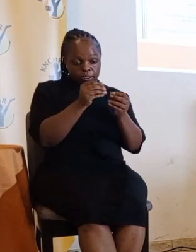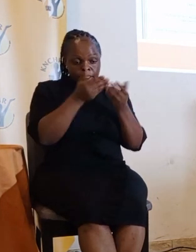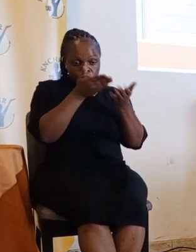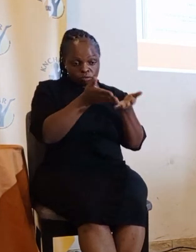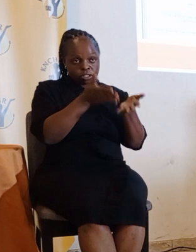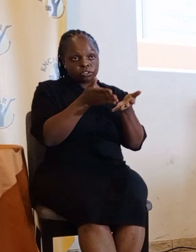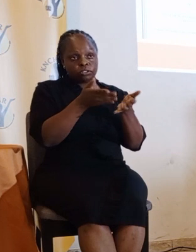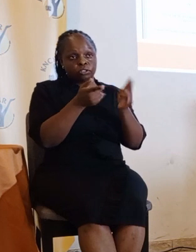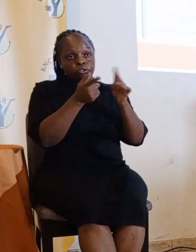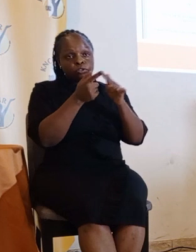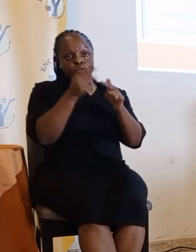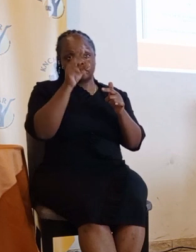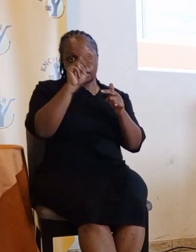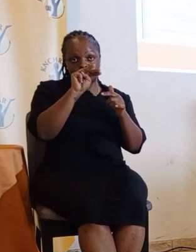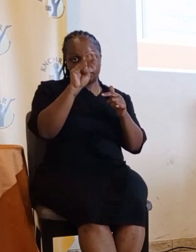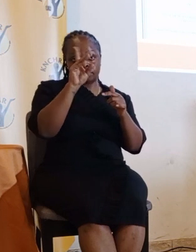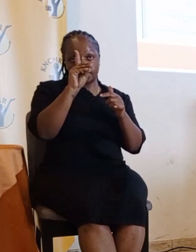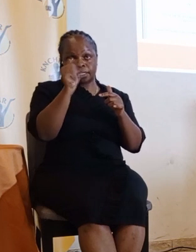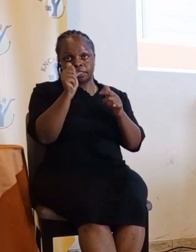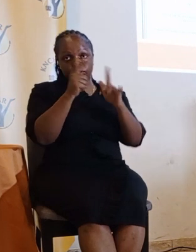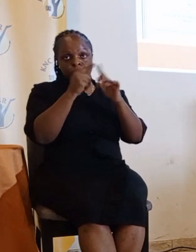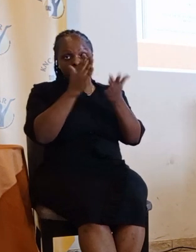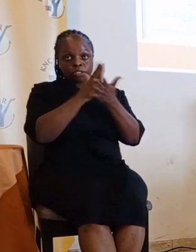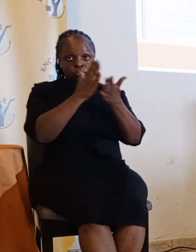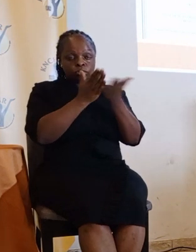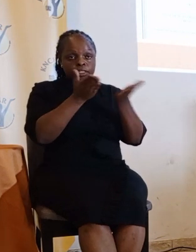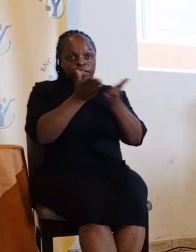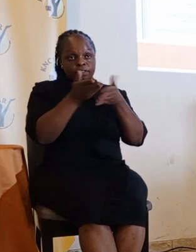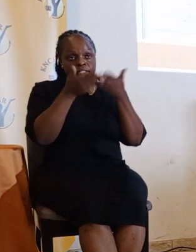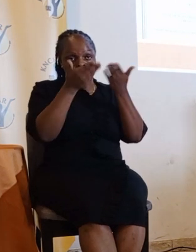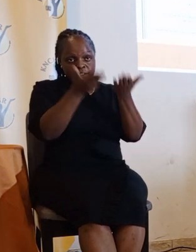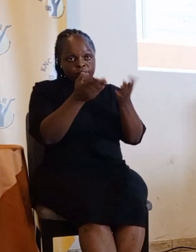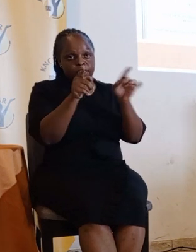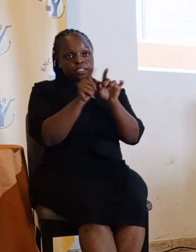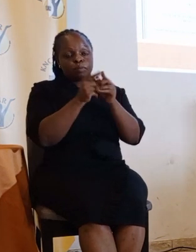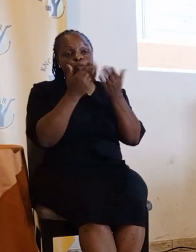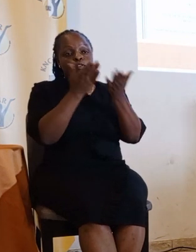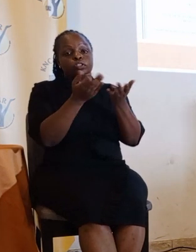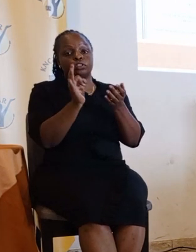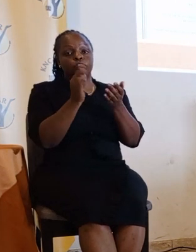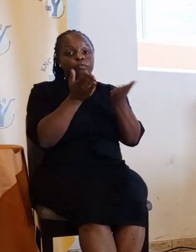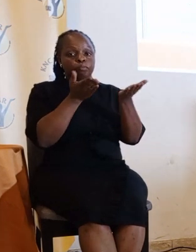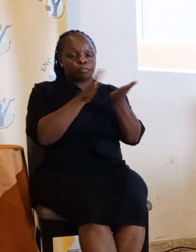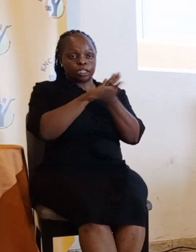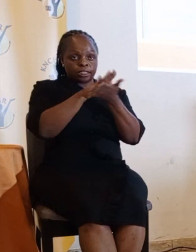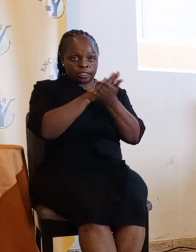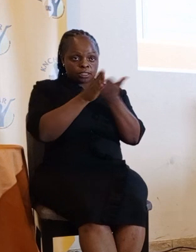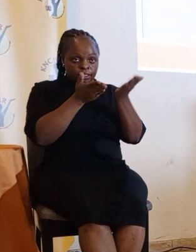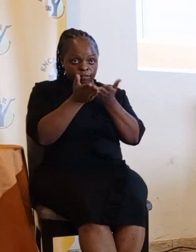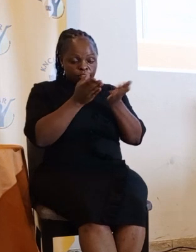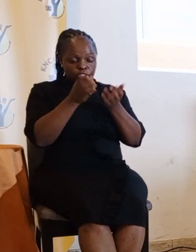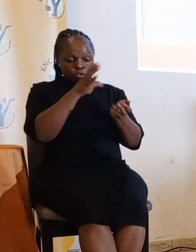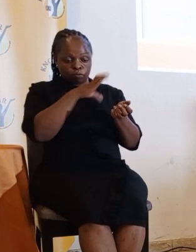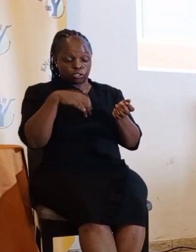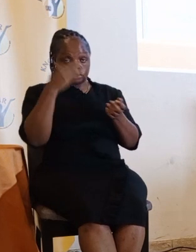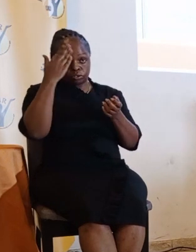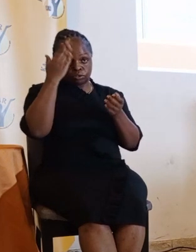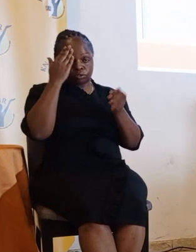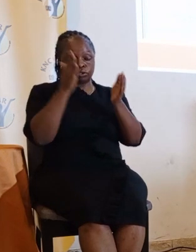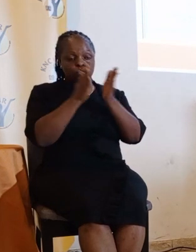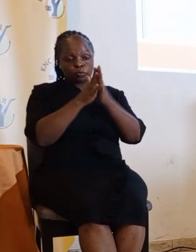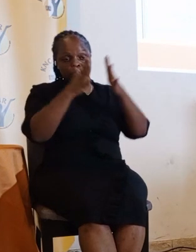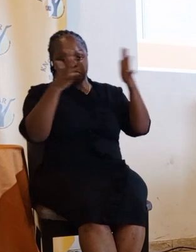to MDAs to ensure service delivery and provision of basic services. The Commission notes with